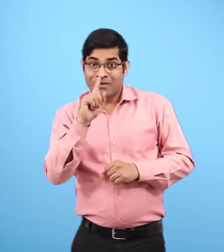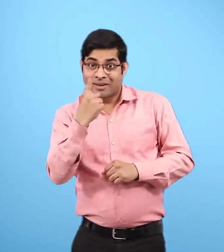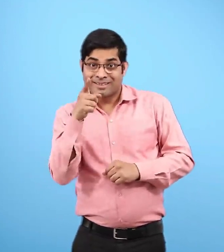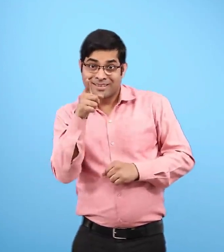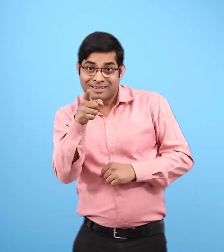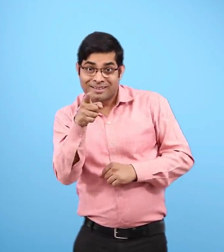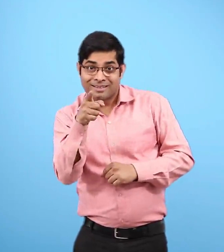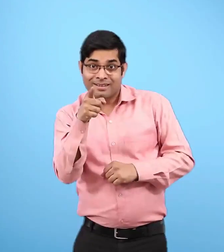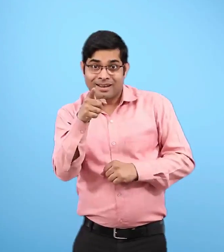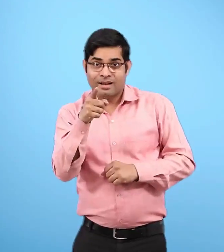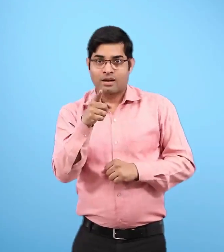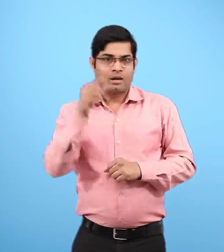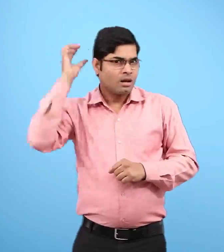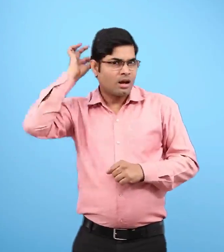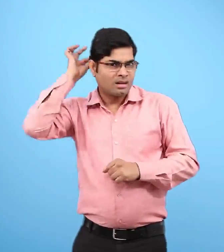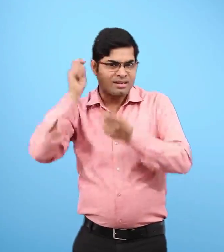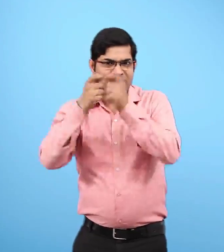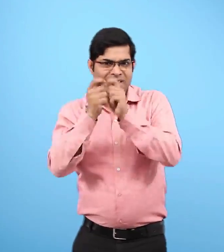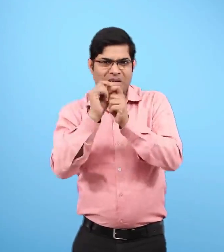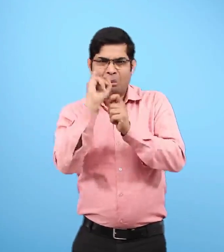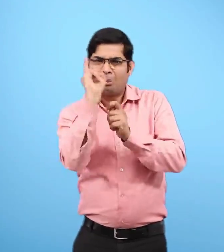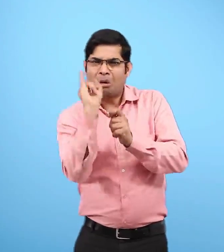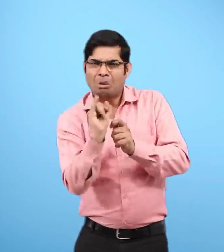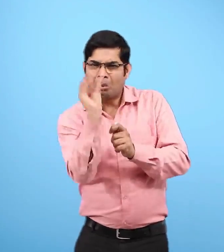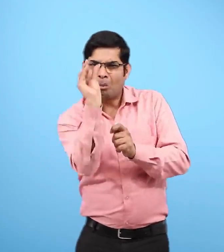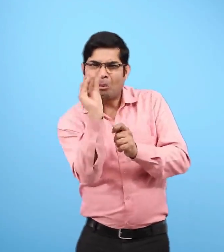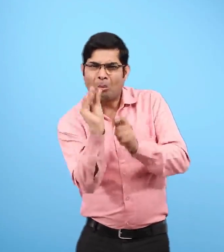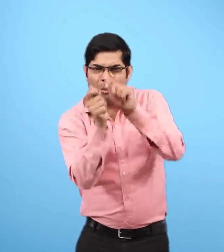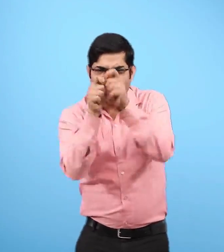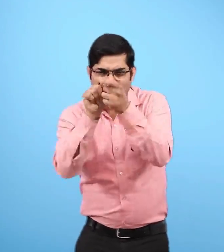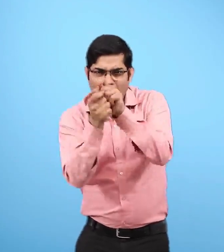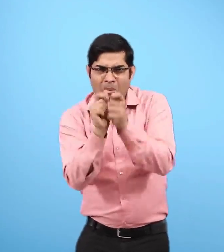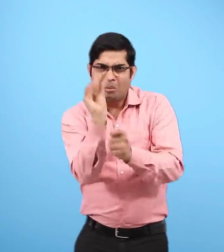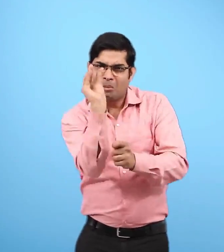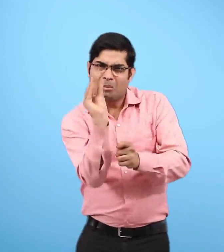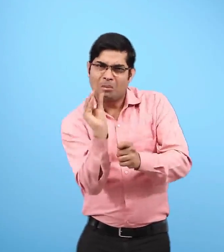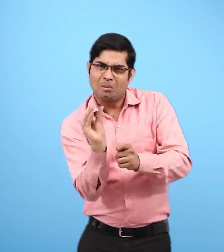Braid of girl 1 is as round as your finger,